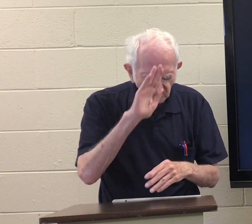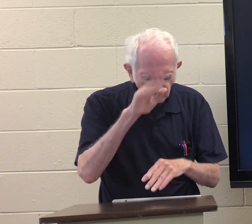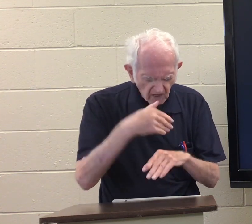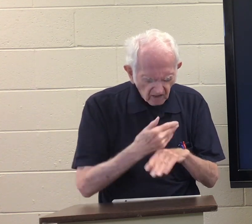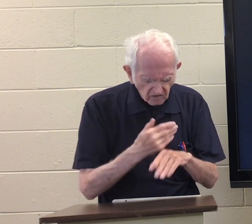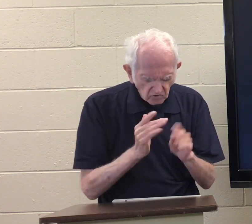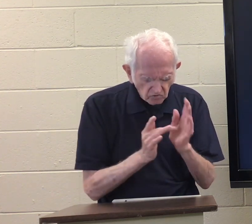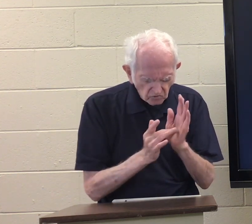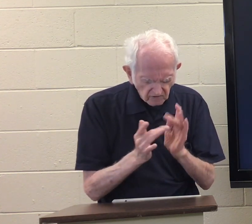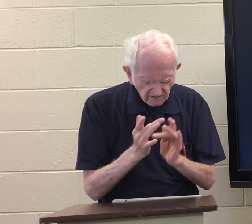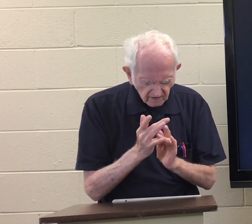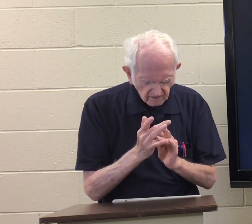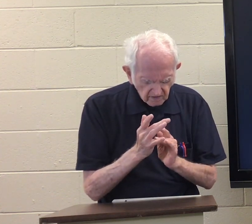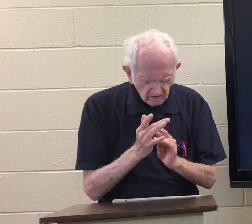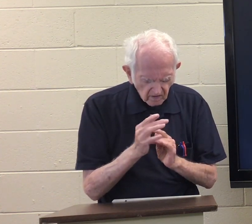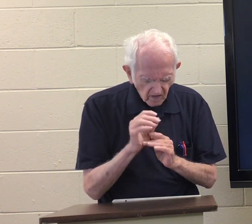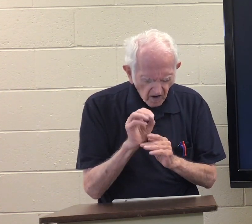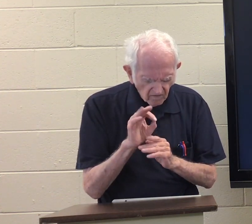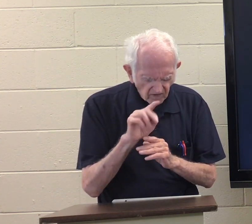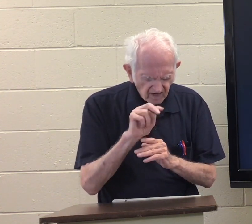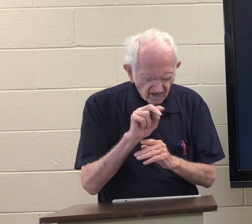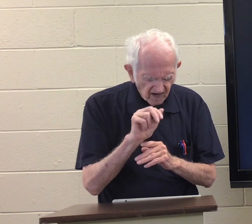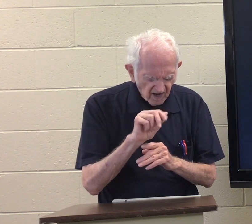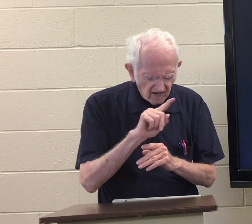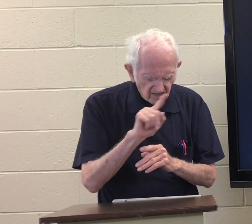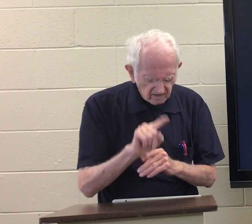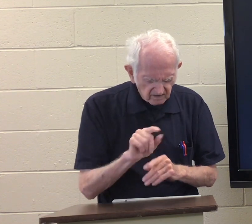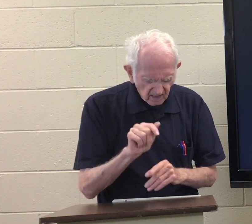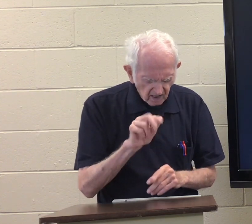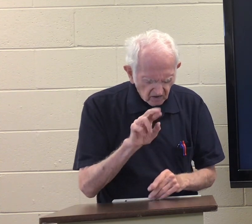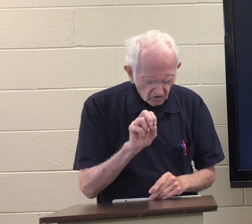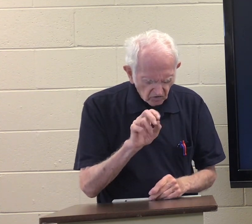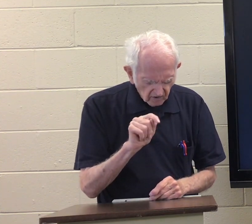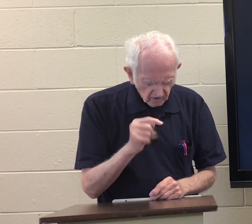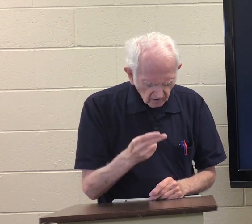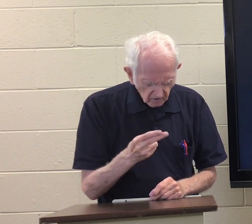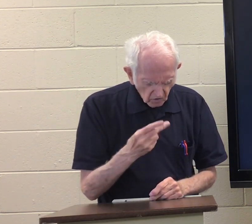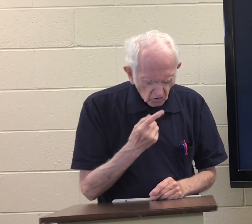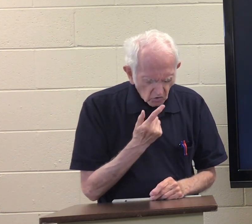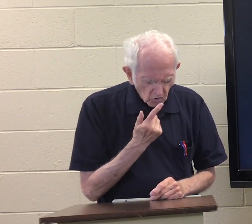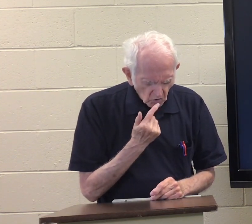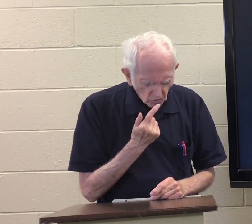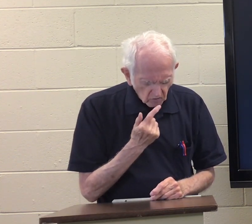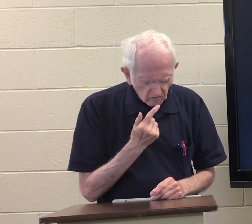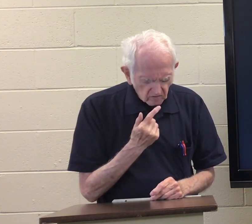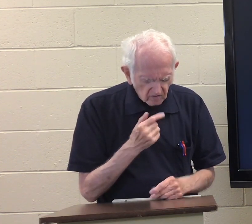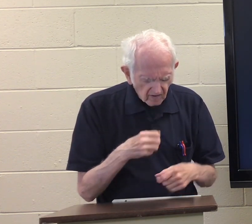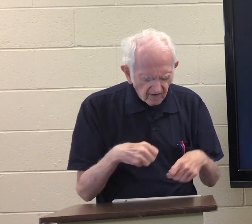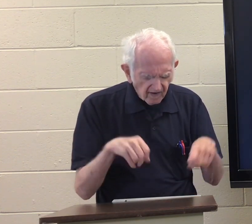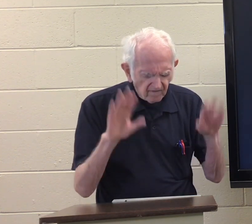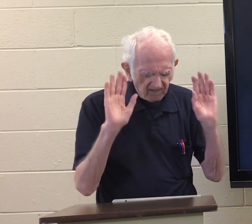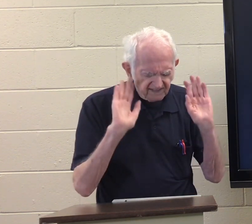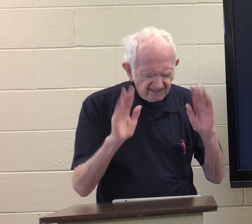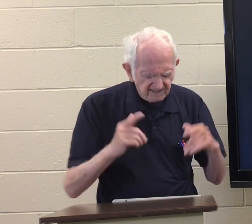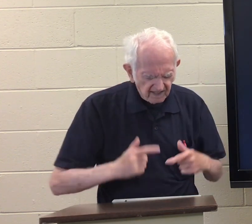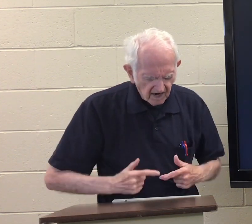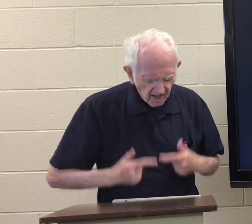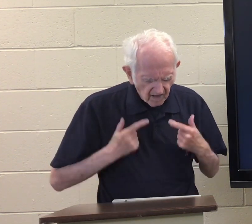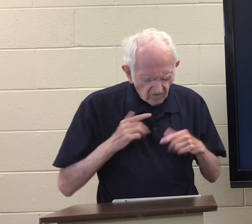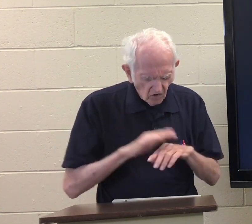We thank you for your son, Jesus of Nazareth, who gave up his